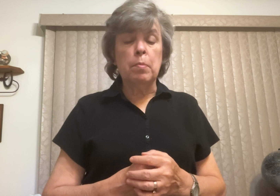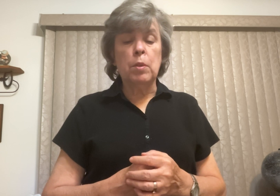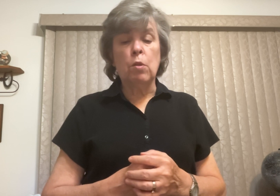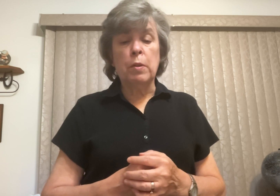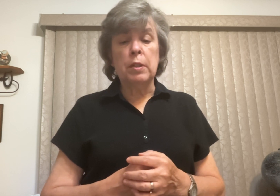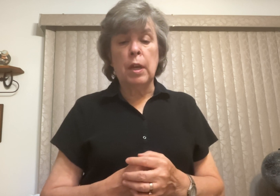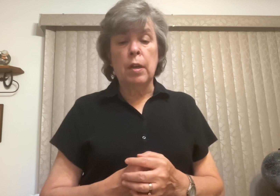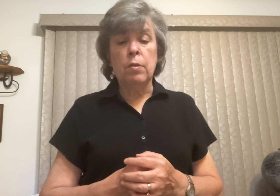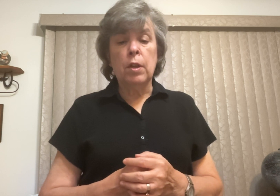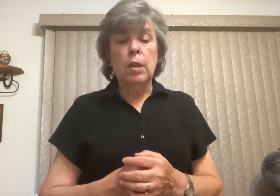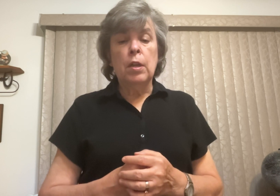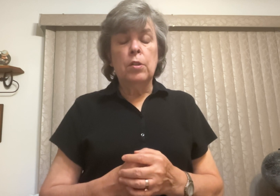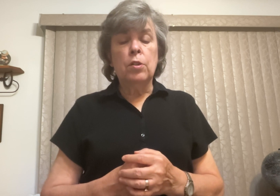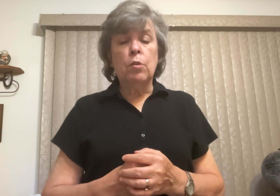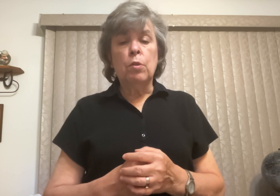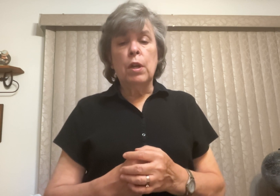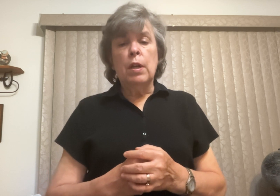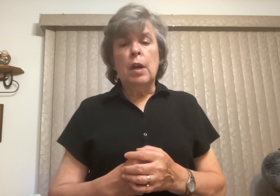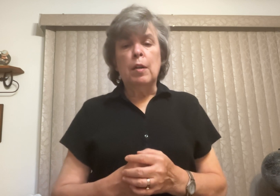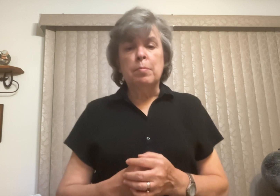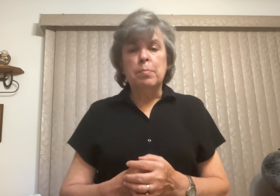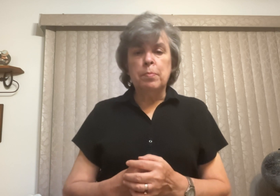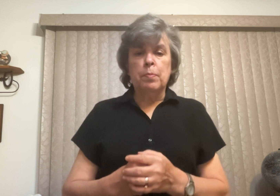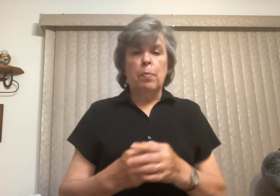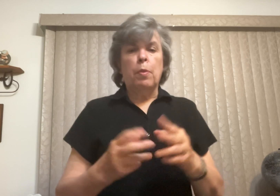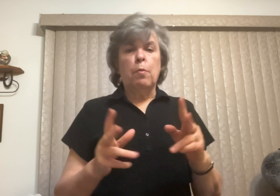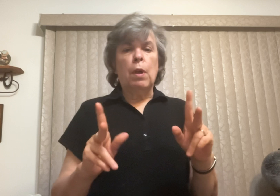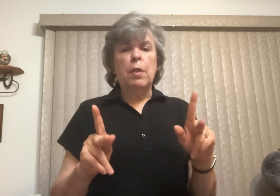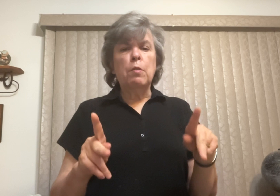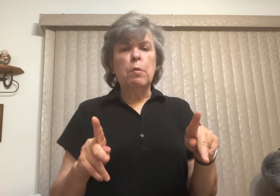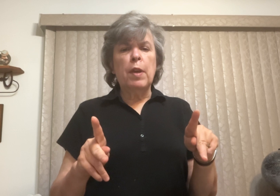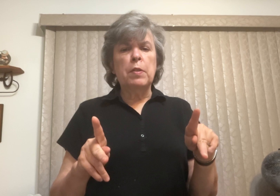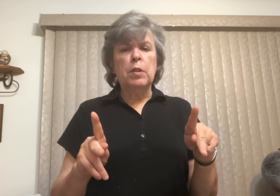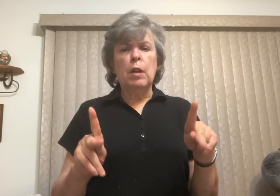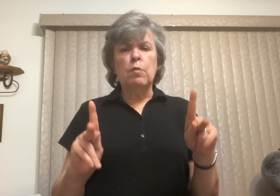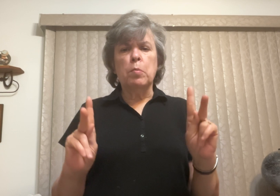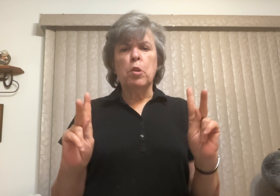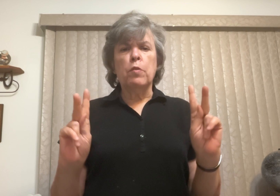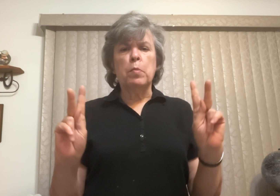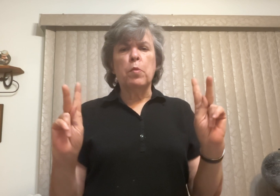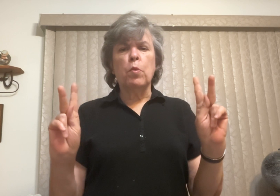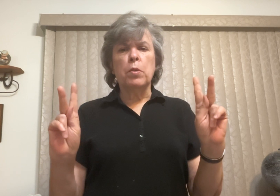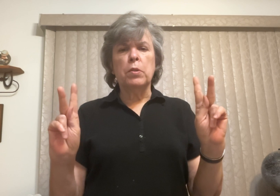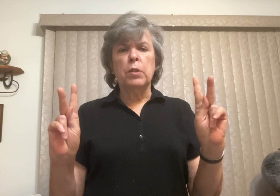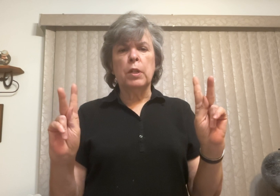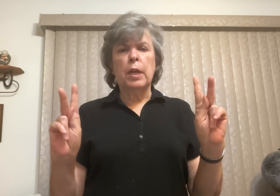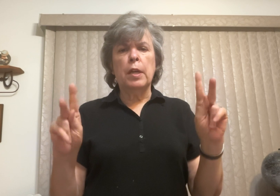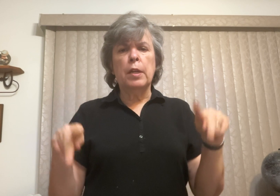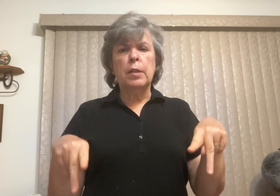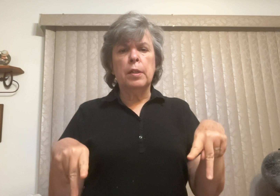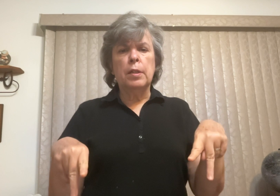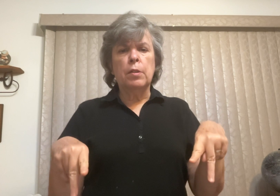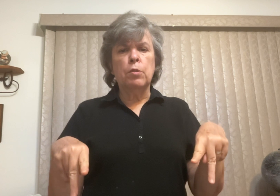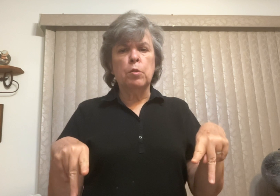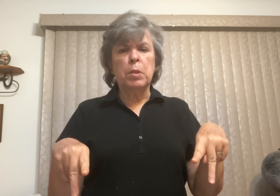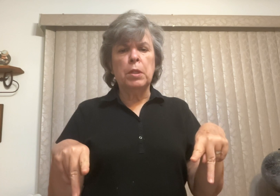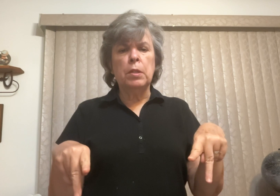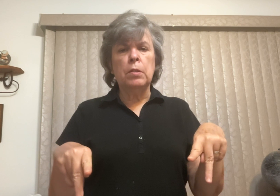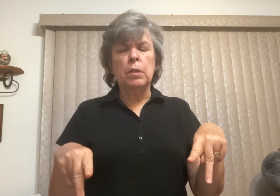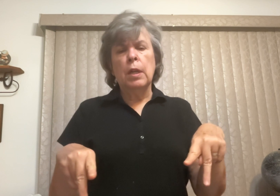you always have. So I think we've had the sign for perfect before. This is a K, those are P's.